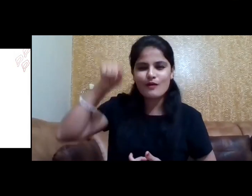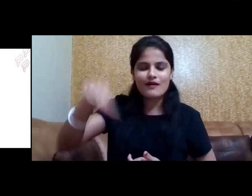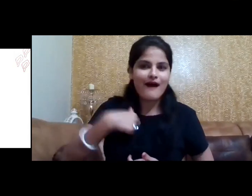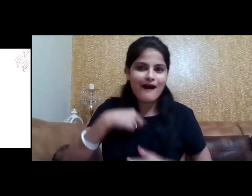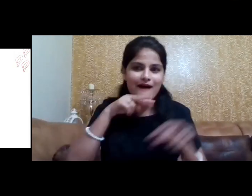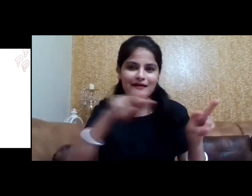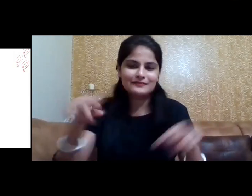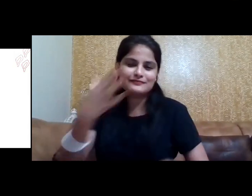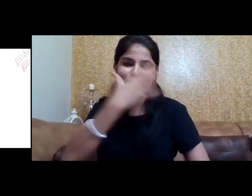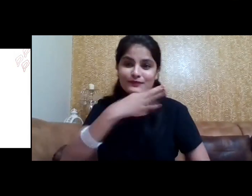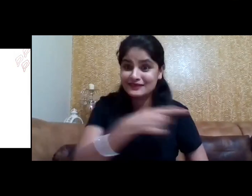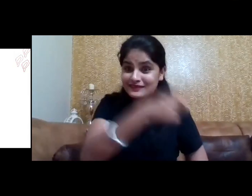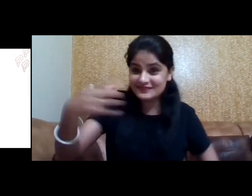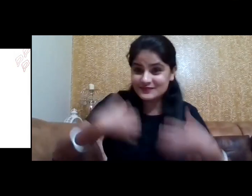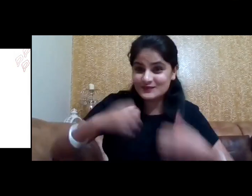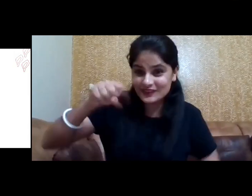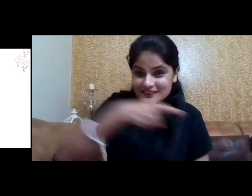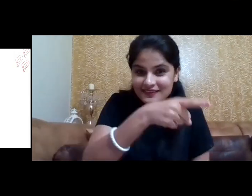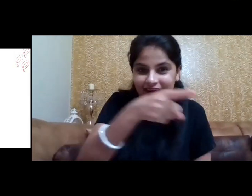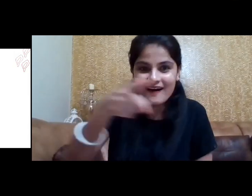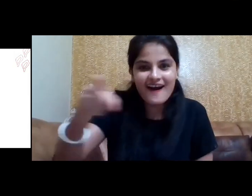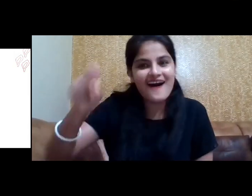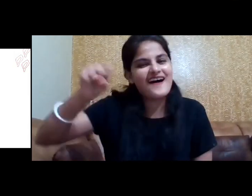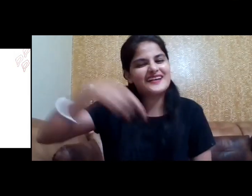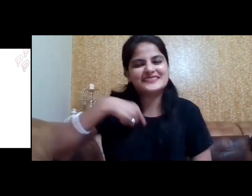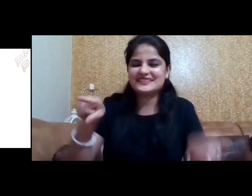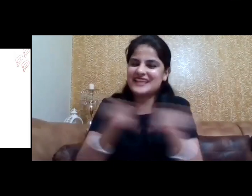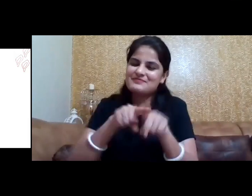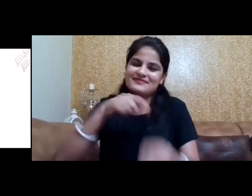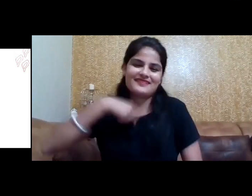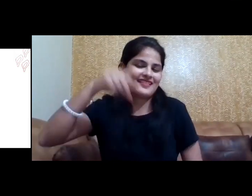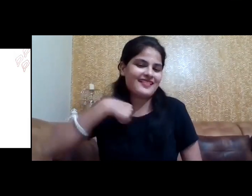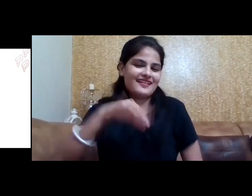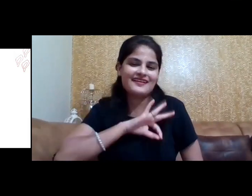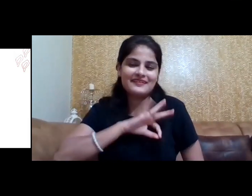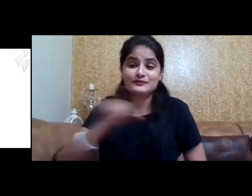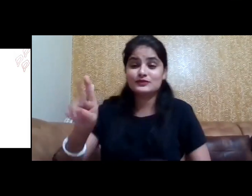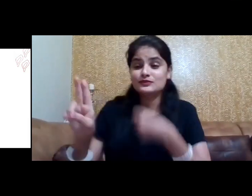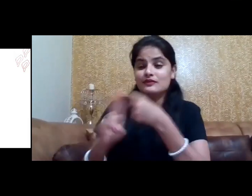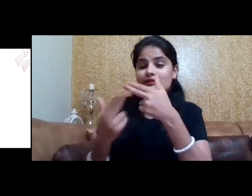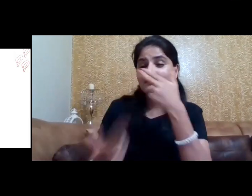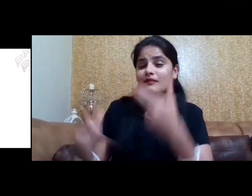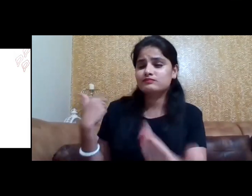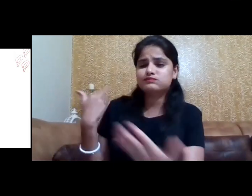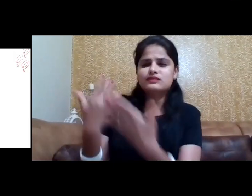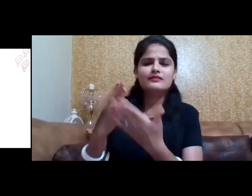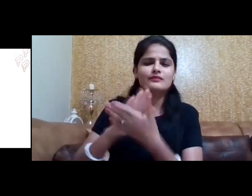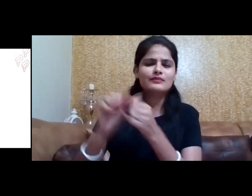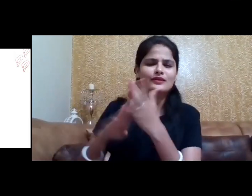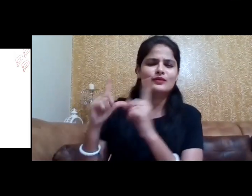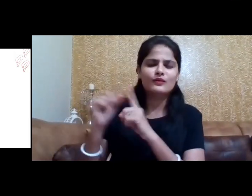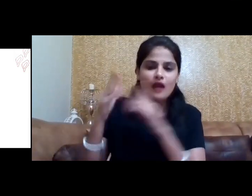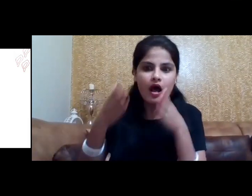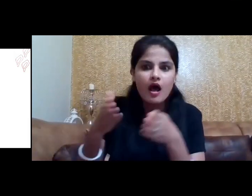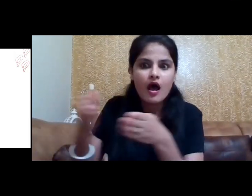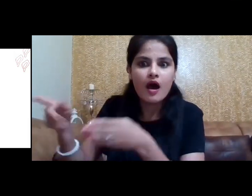the logo and what the concept behind the logo is. It was beautiful. I hope you all also found it very exciting because I love it. And Tushar, thank